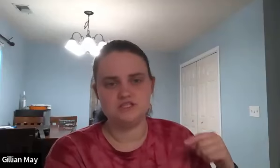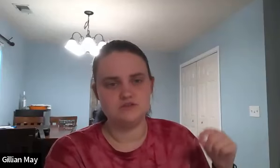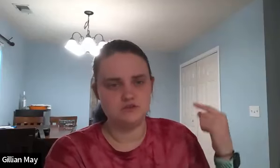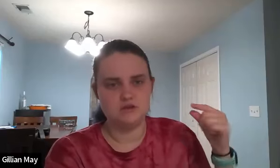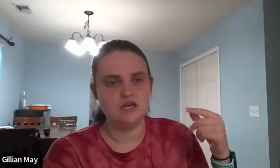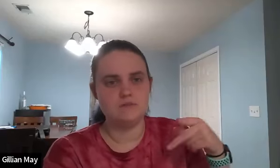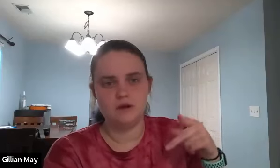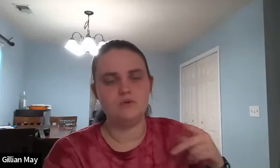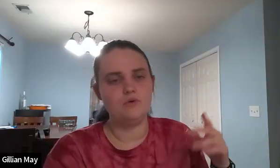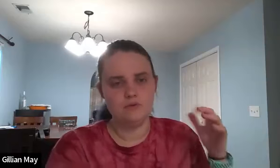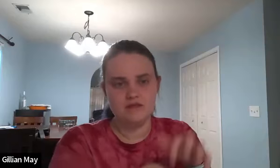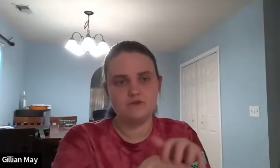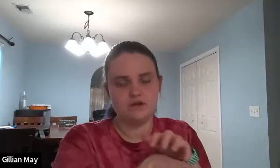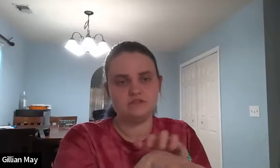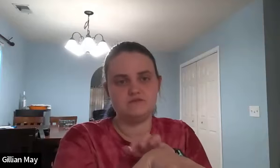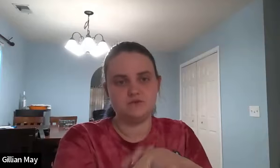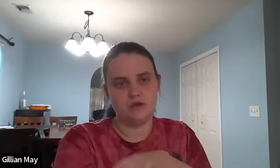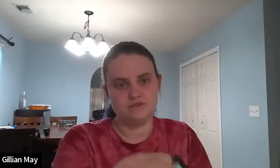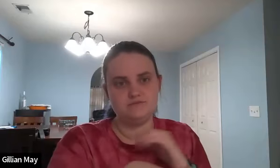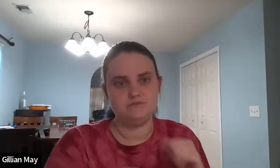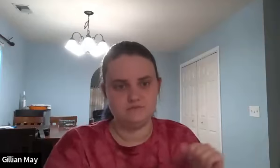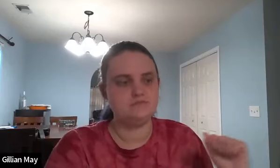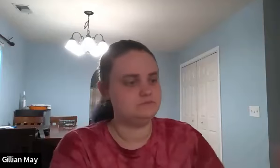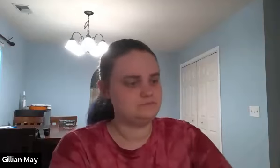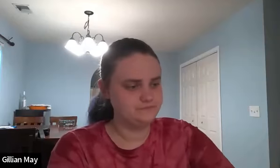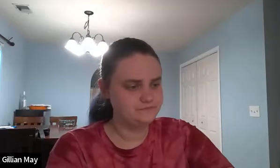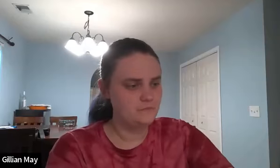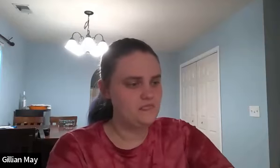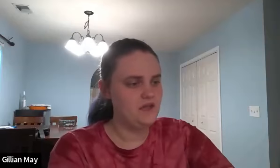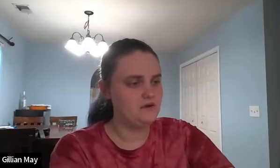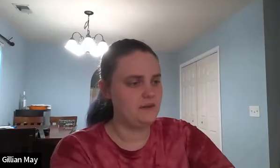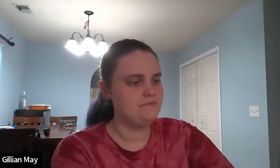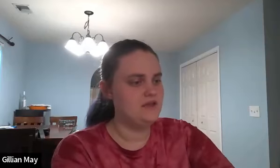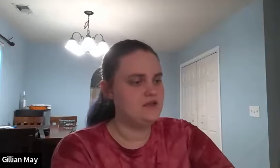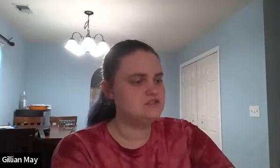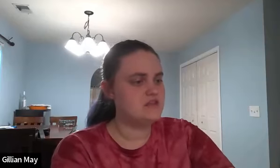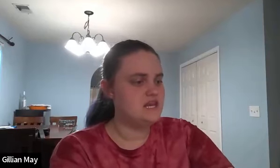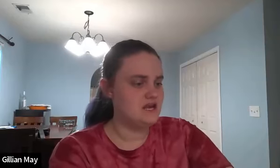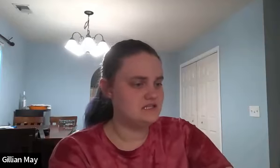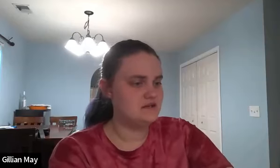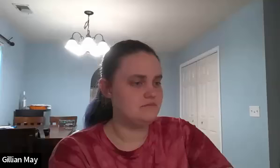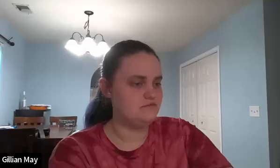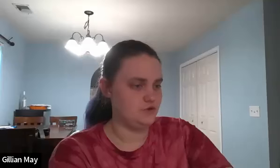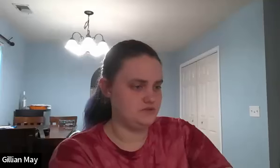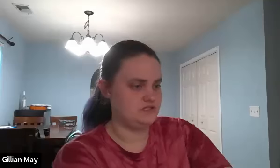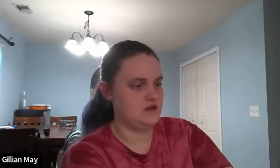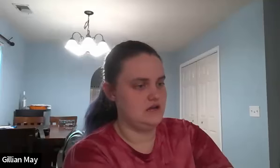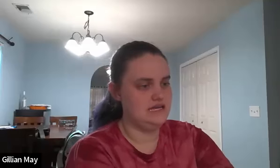just do the green and the purple and in front of the sign for grapes. Okay, so the next fruit sign